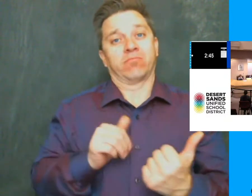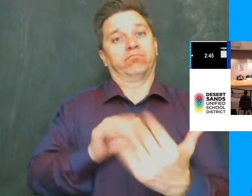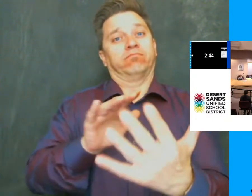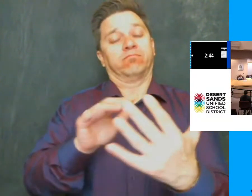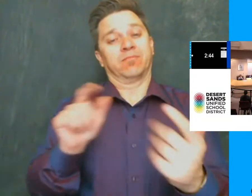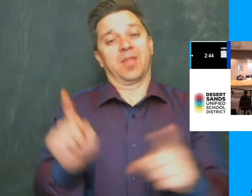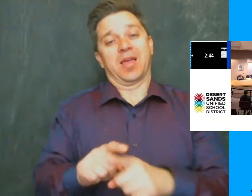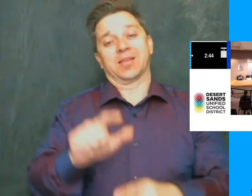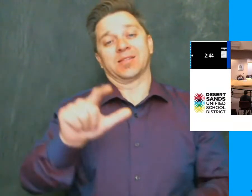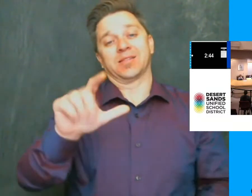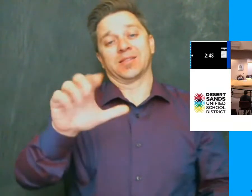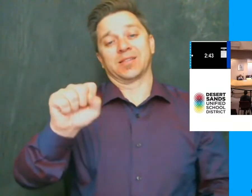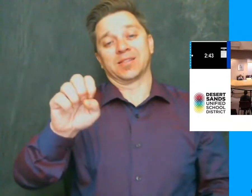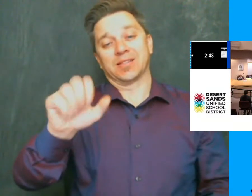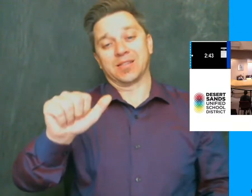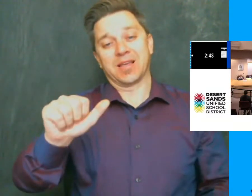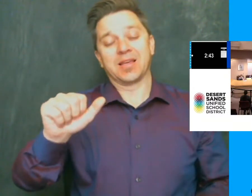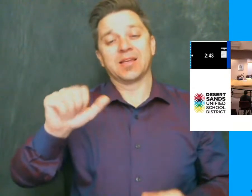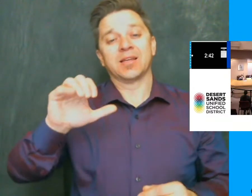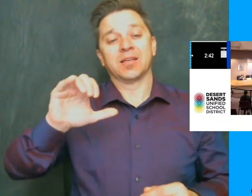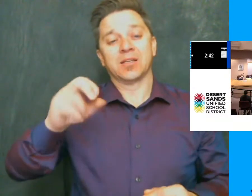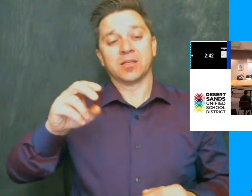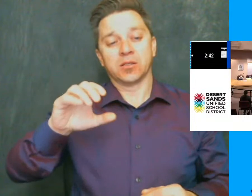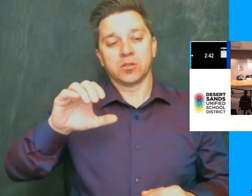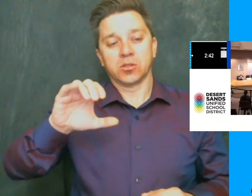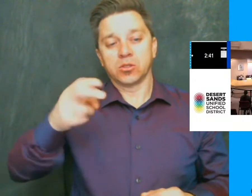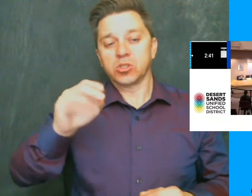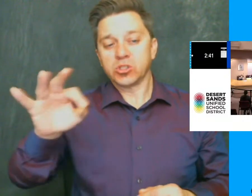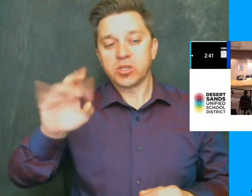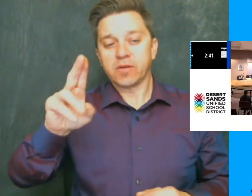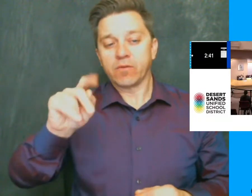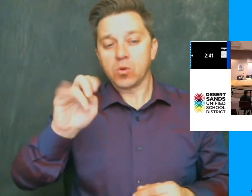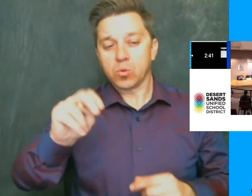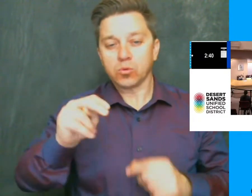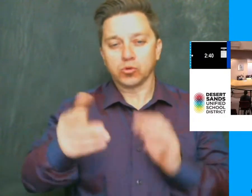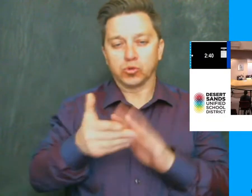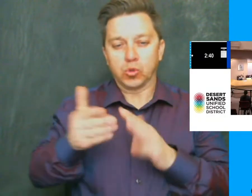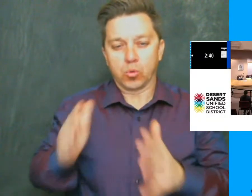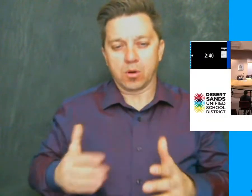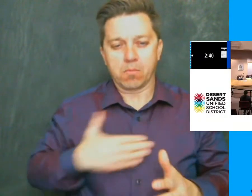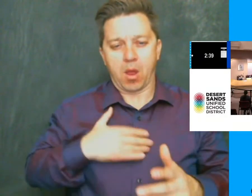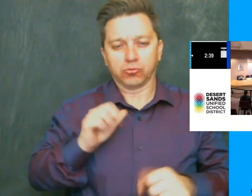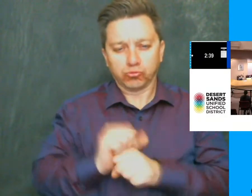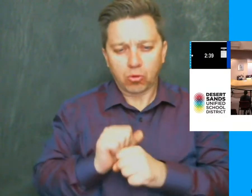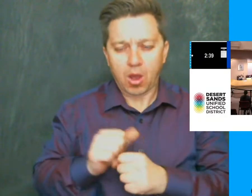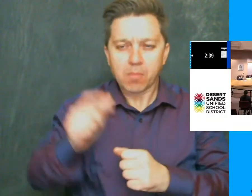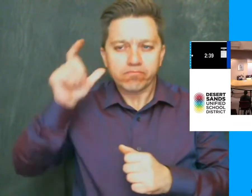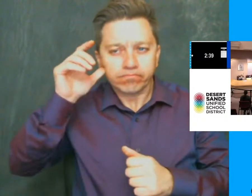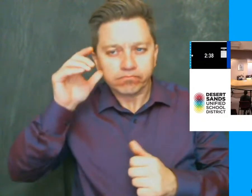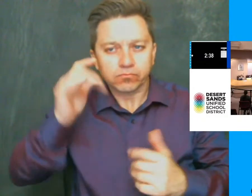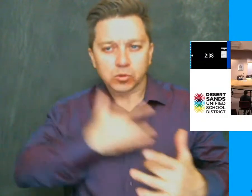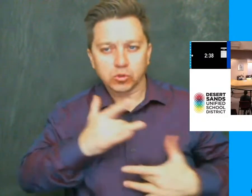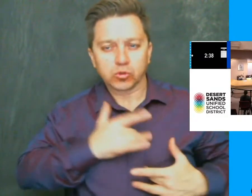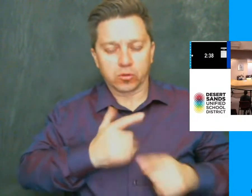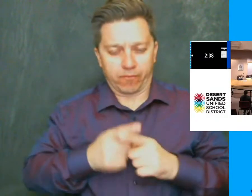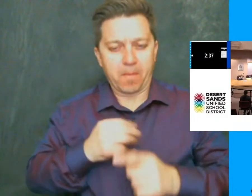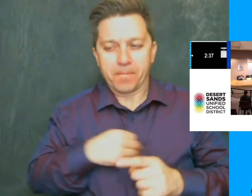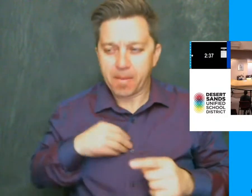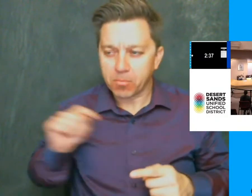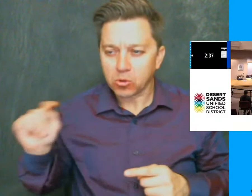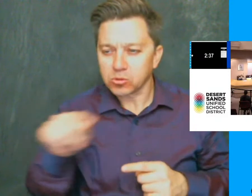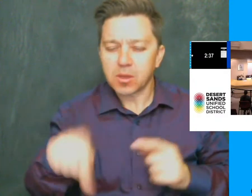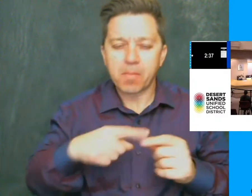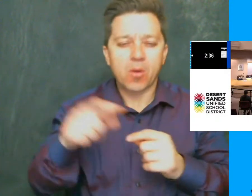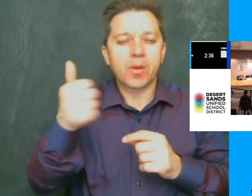CSEA Chapter 106 Chief Union Steward. My job is to hear concerns from classified members with any